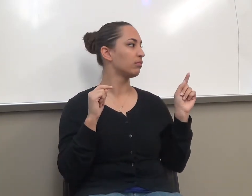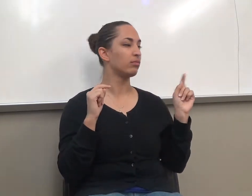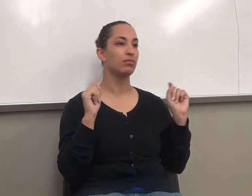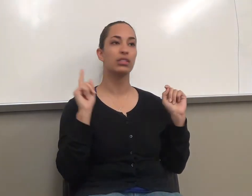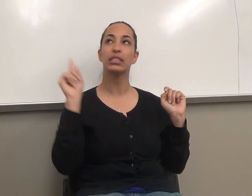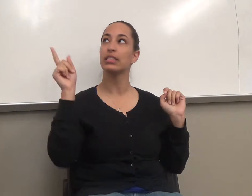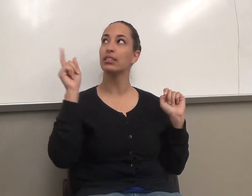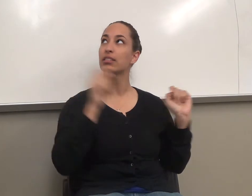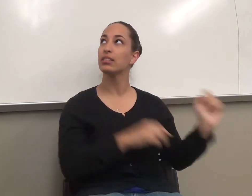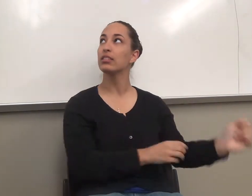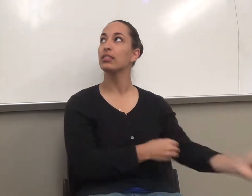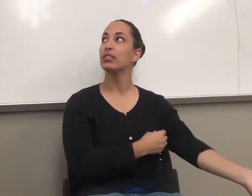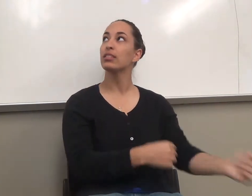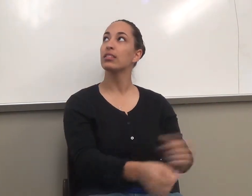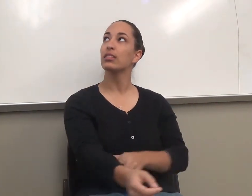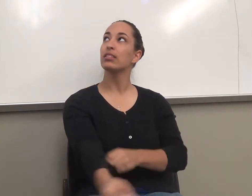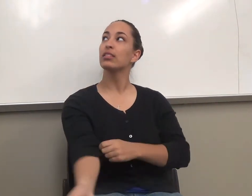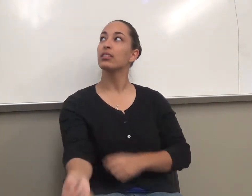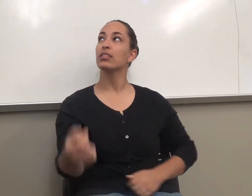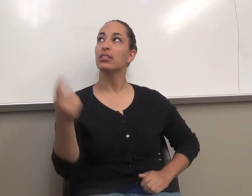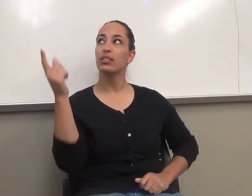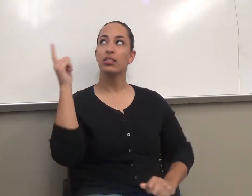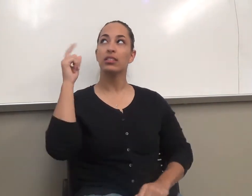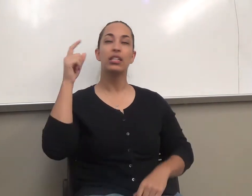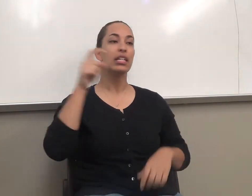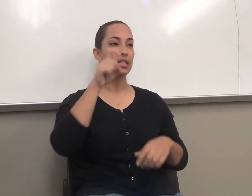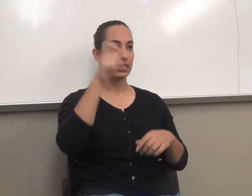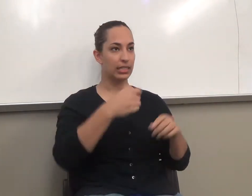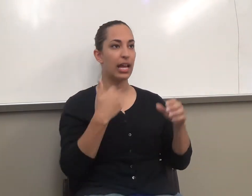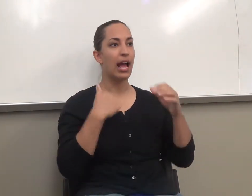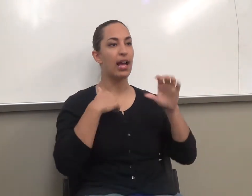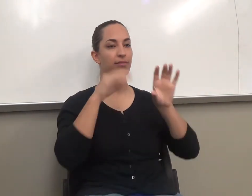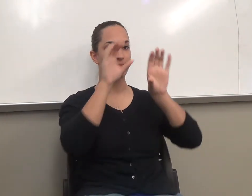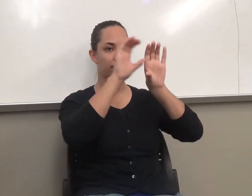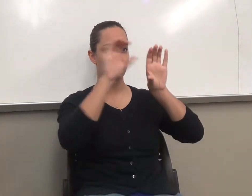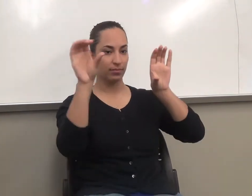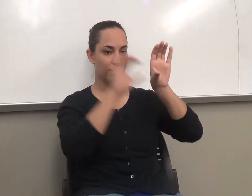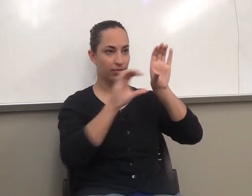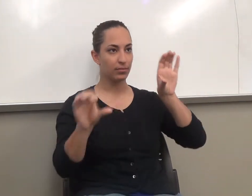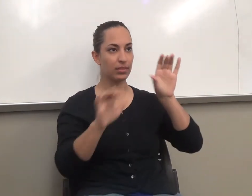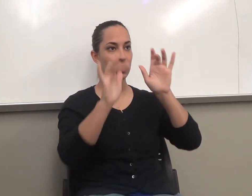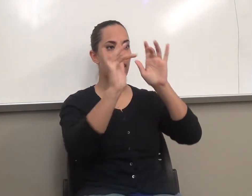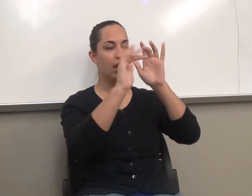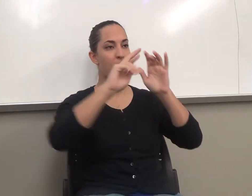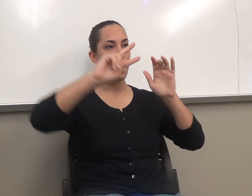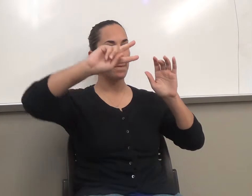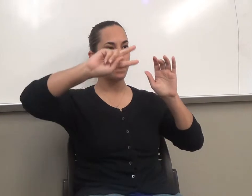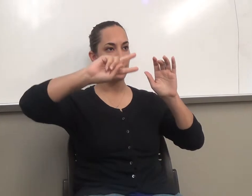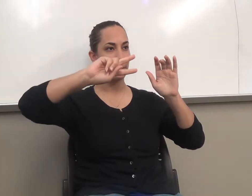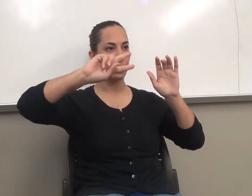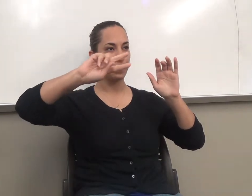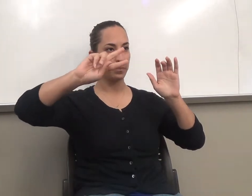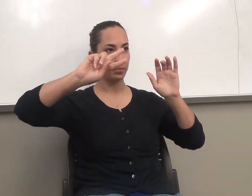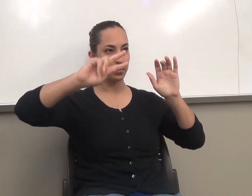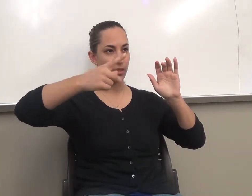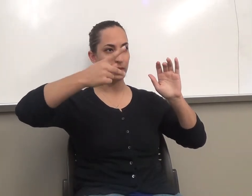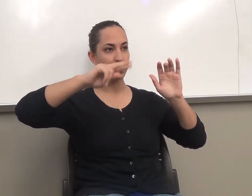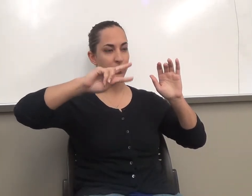going to be looking for too. So this is partly to show you how it looks like online, and also to see the kind of things you're looking for. It's going to ask you to make